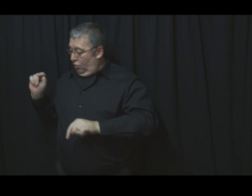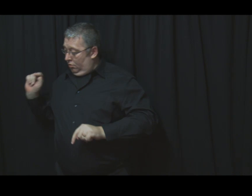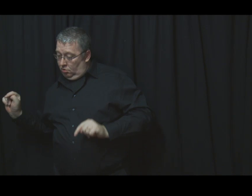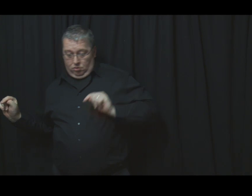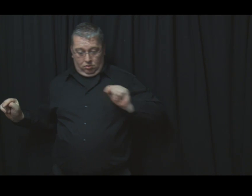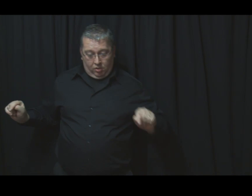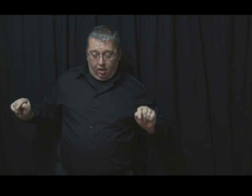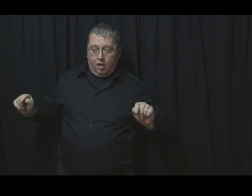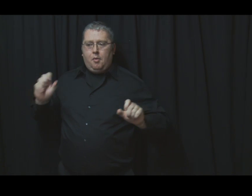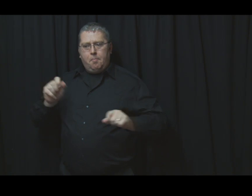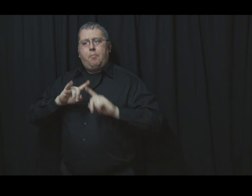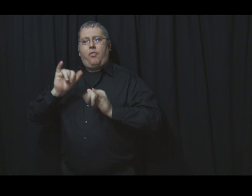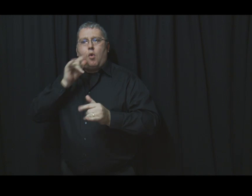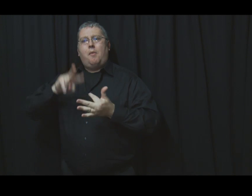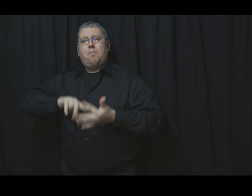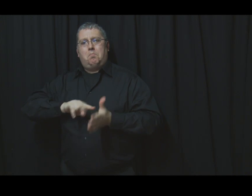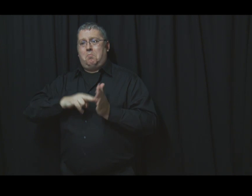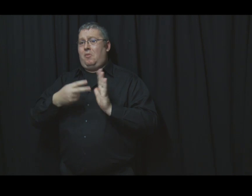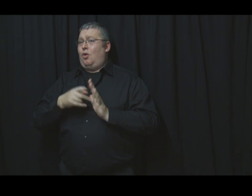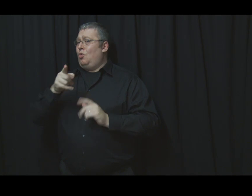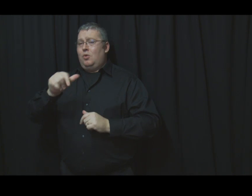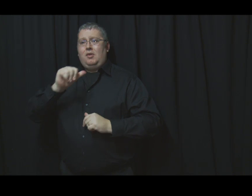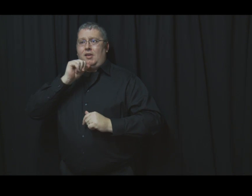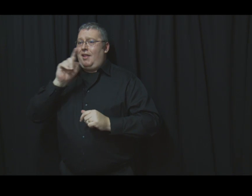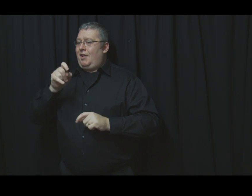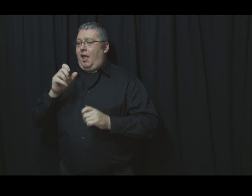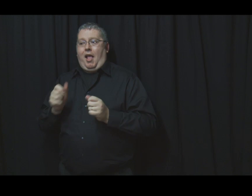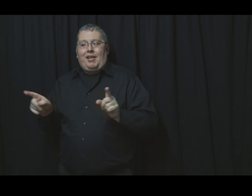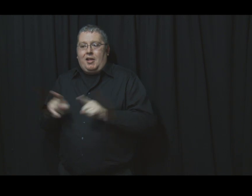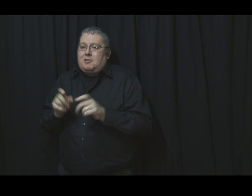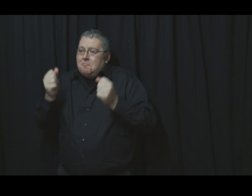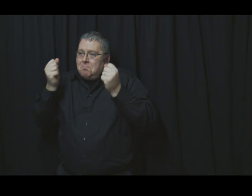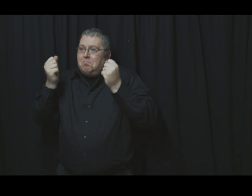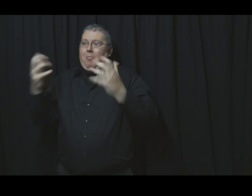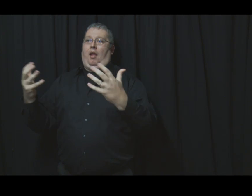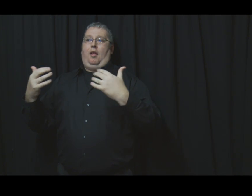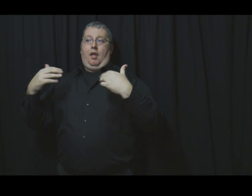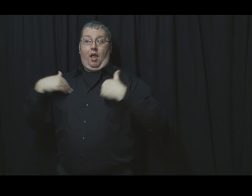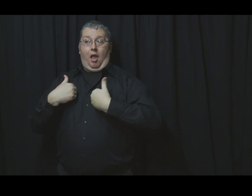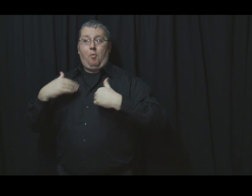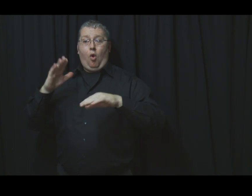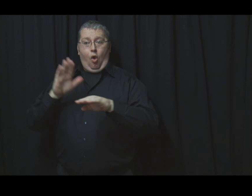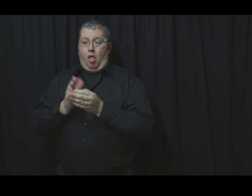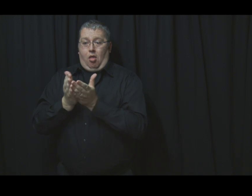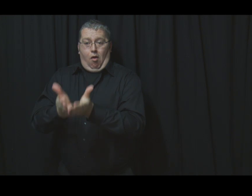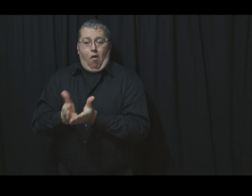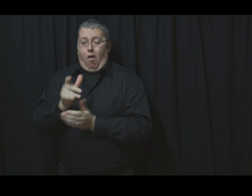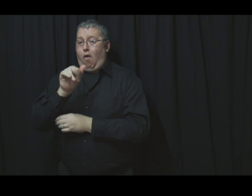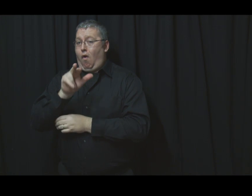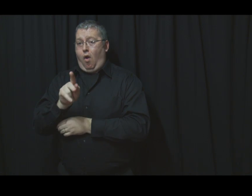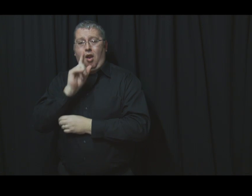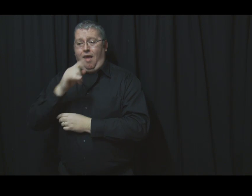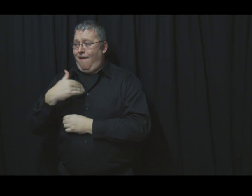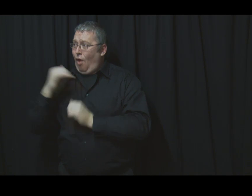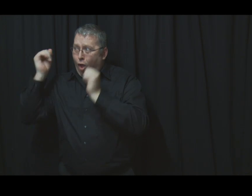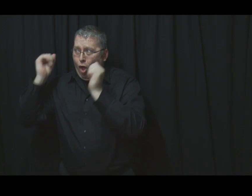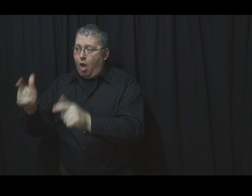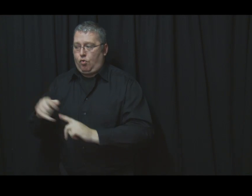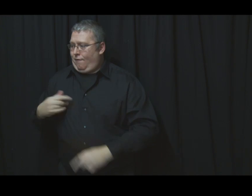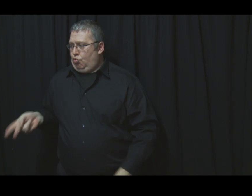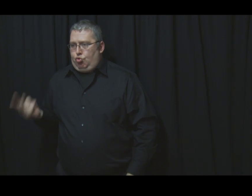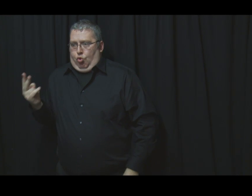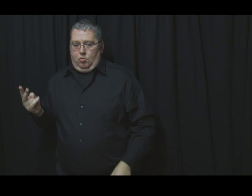would mean, by the way, you didn't need anywhere near the number of animals on the ark as people think. You wouldn't need all the species of dogs, just two, not all the species of cats, just